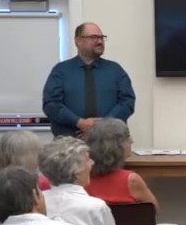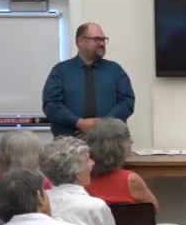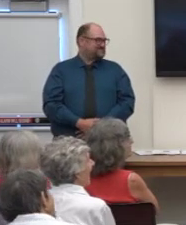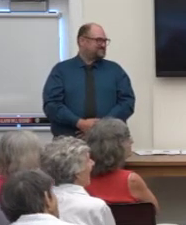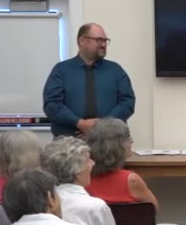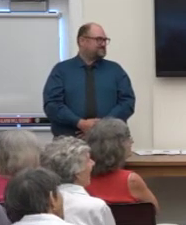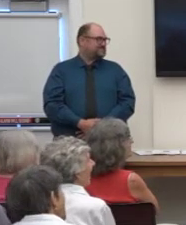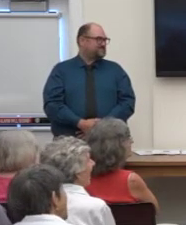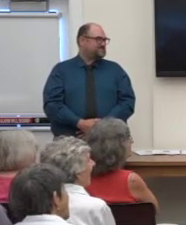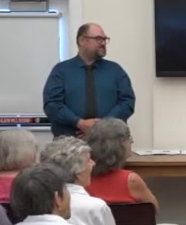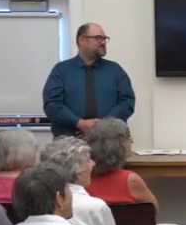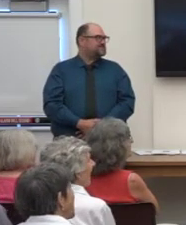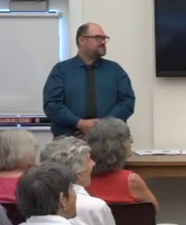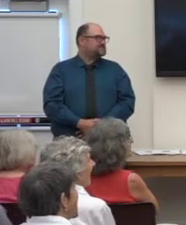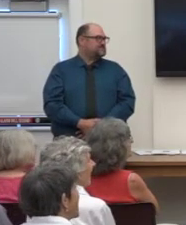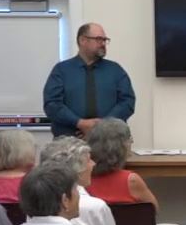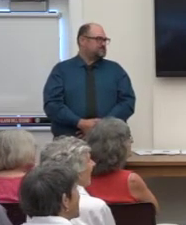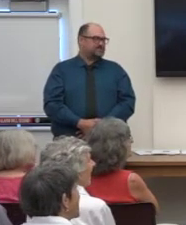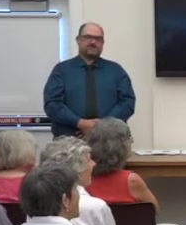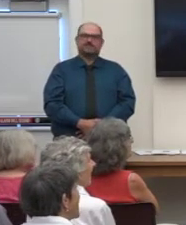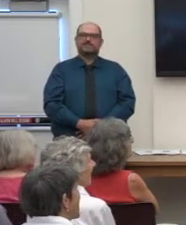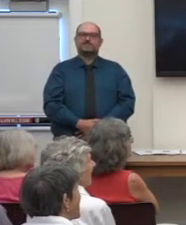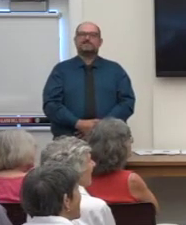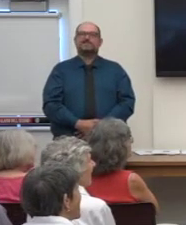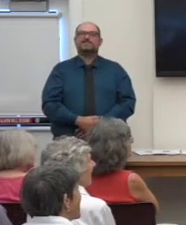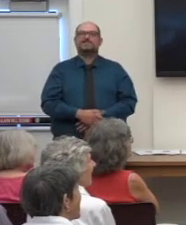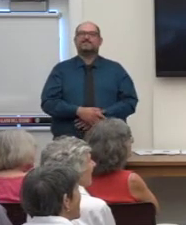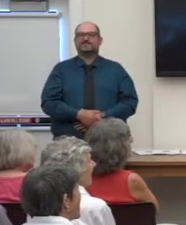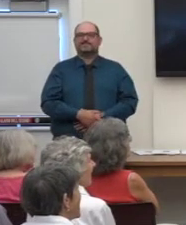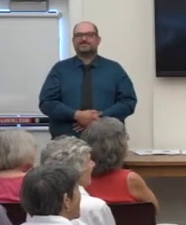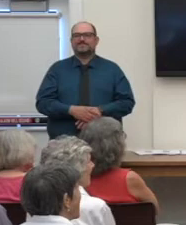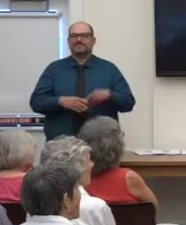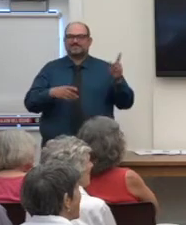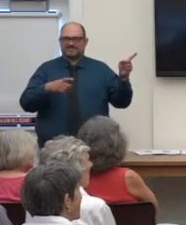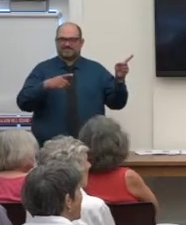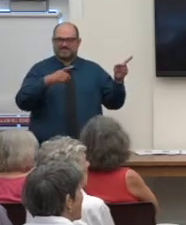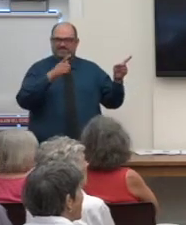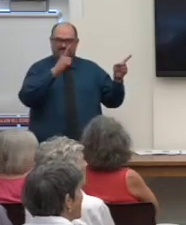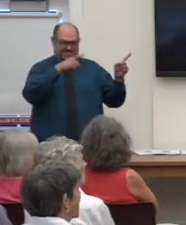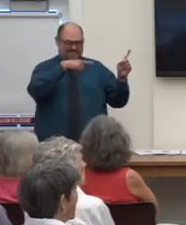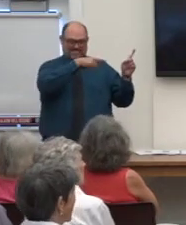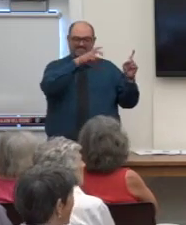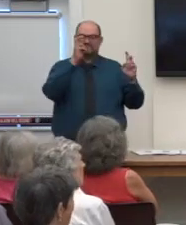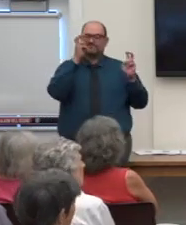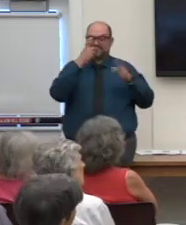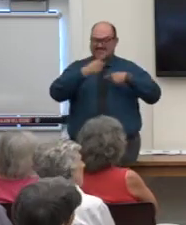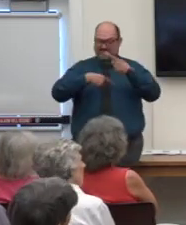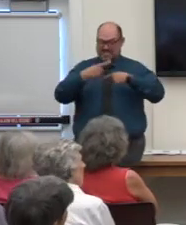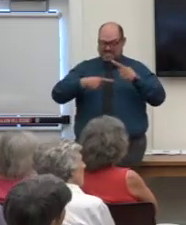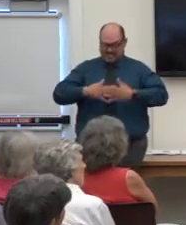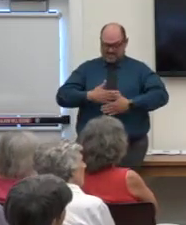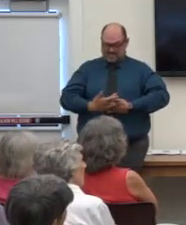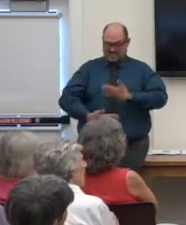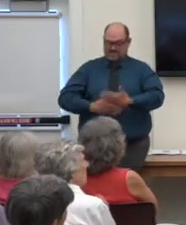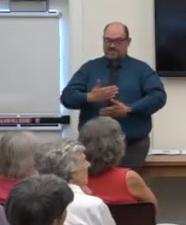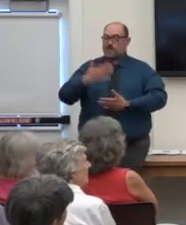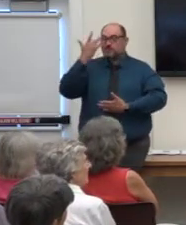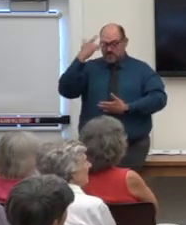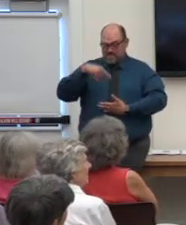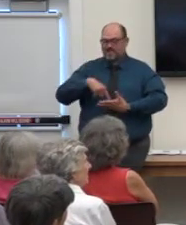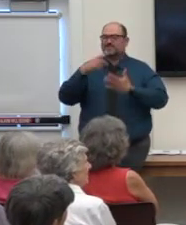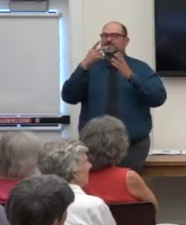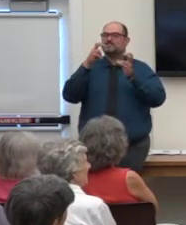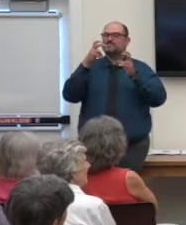As Gail Huntington said, they're rolling around with each other in there. And as the mother of twins, I can attest to